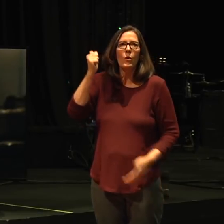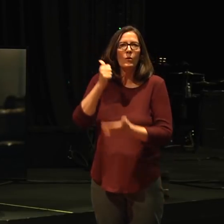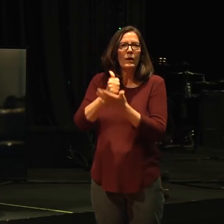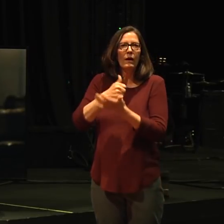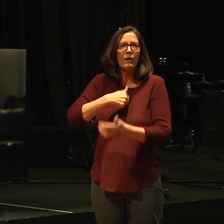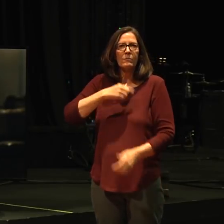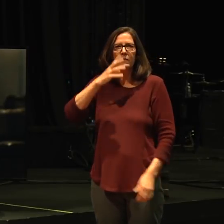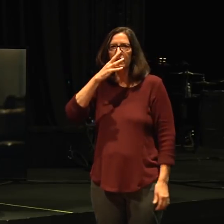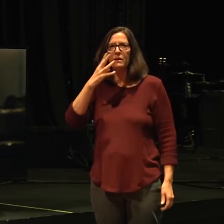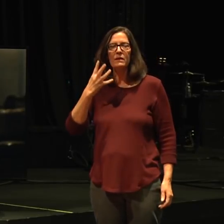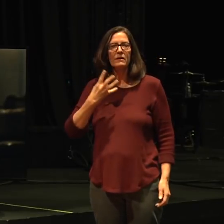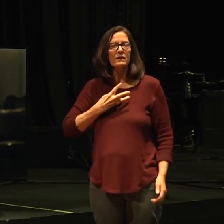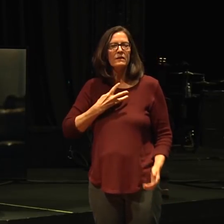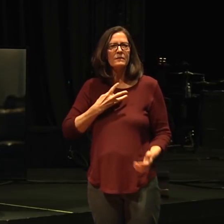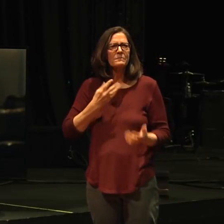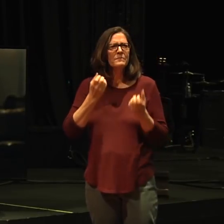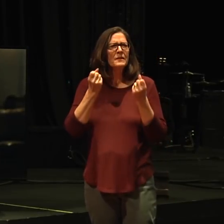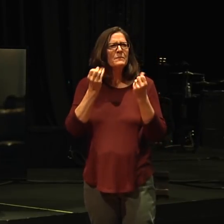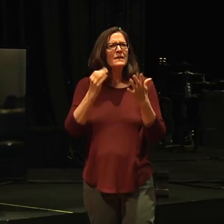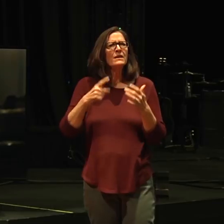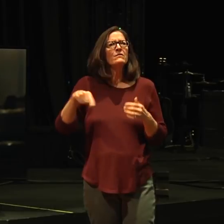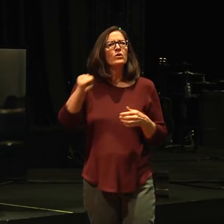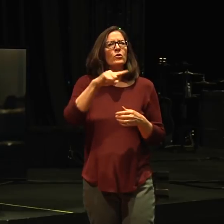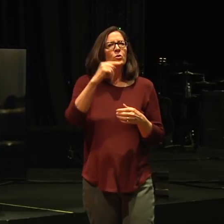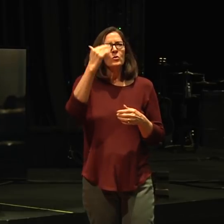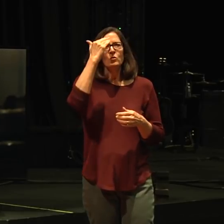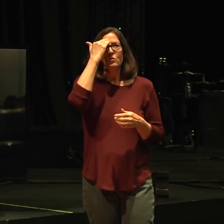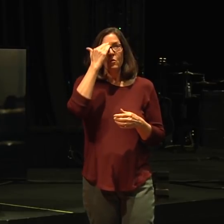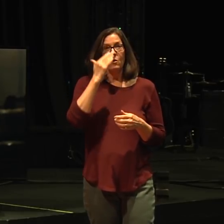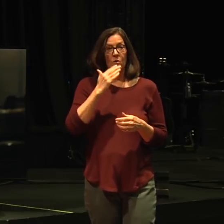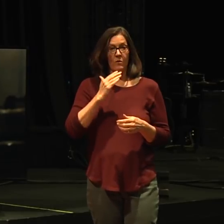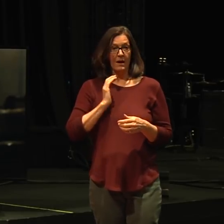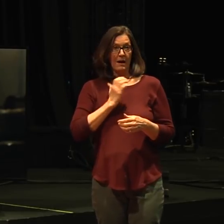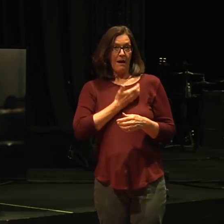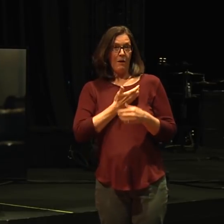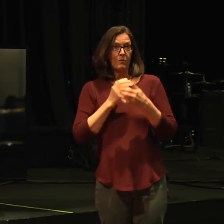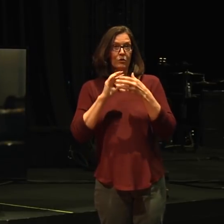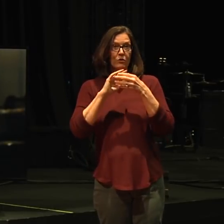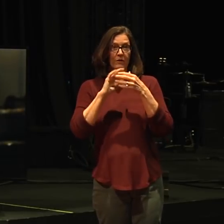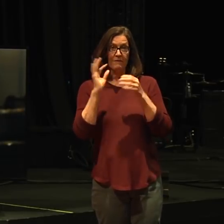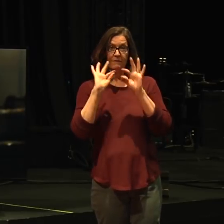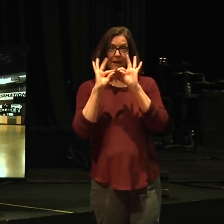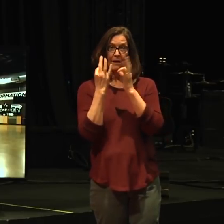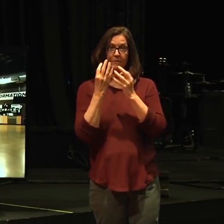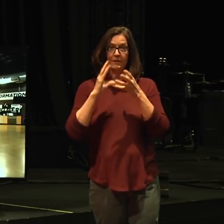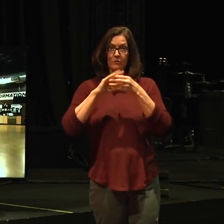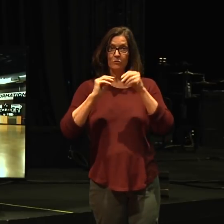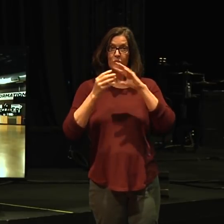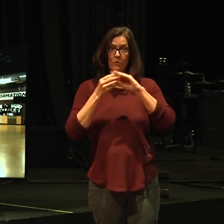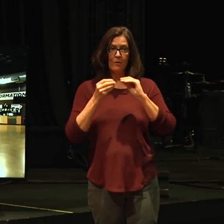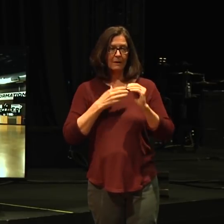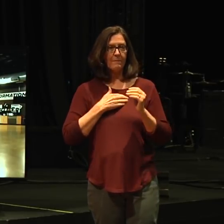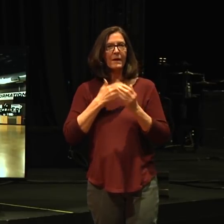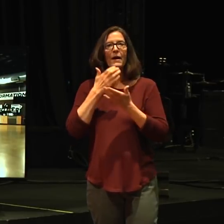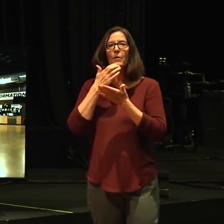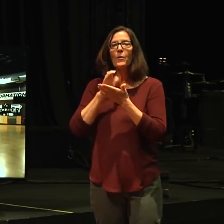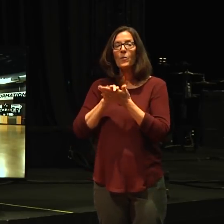A lot of you know like bits and pieces of our story, especially My wife Robin's part of